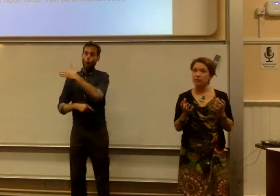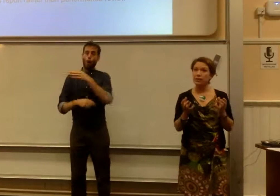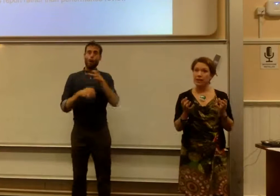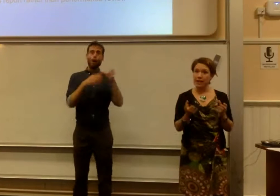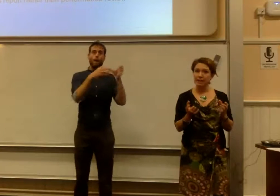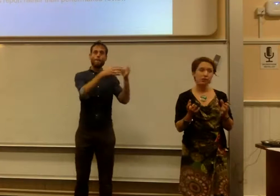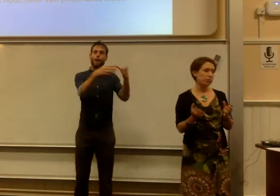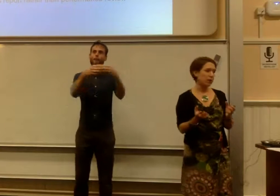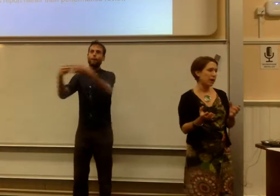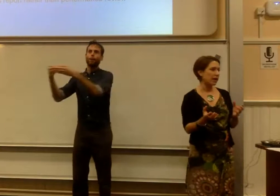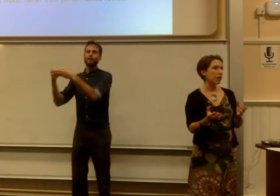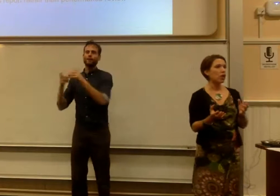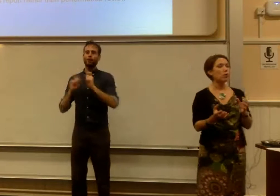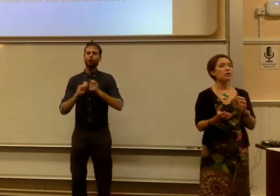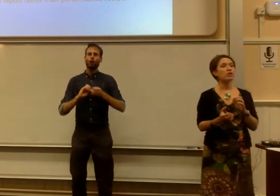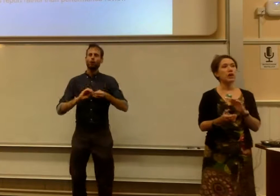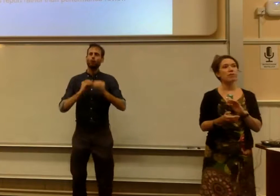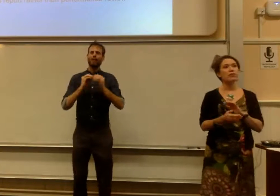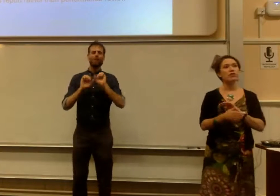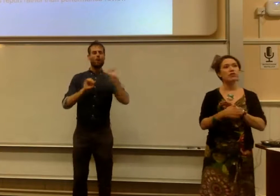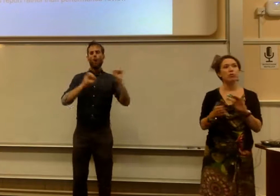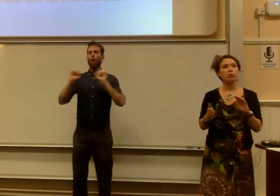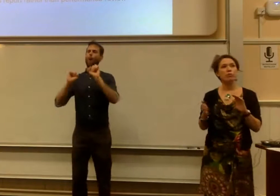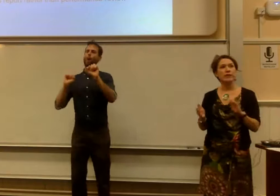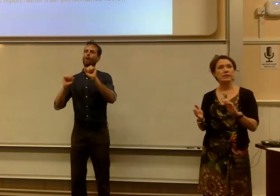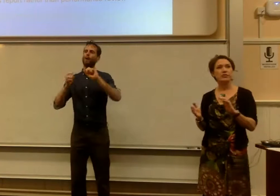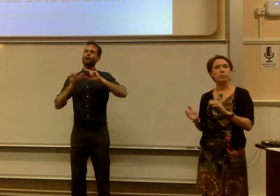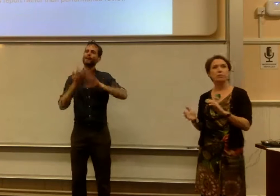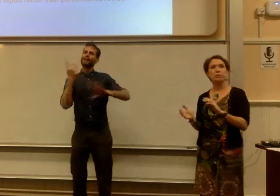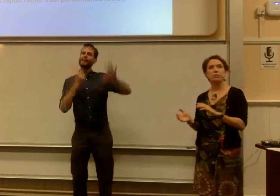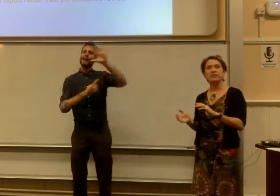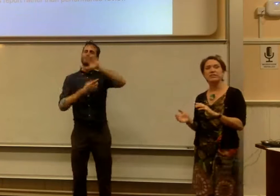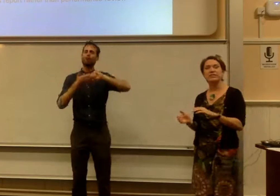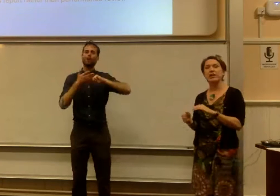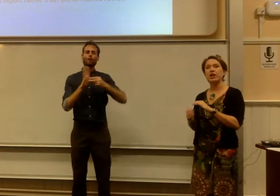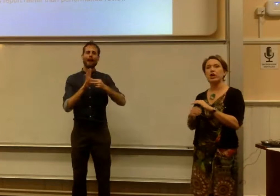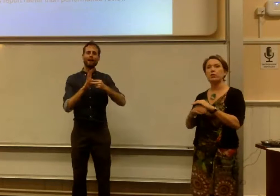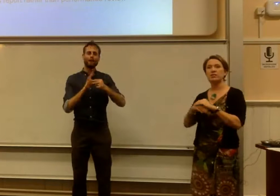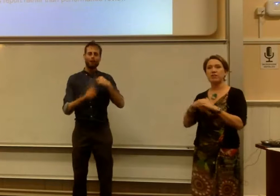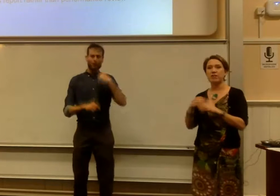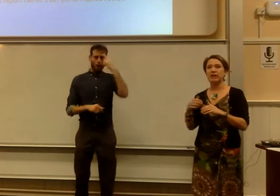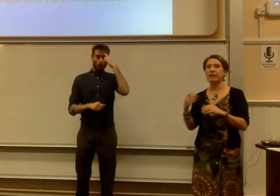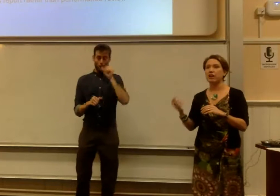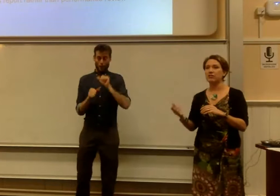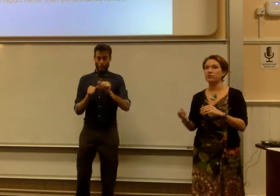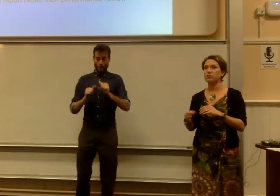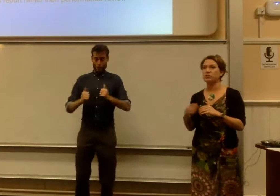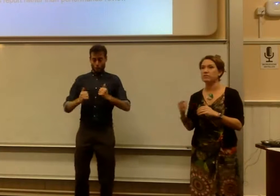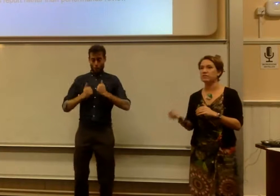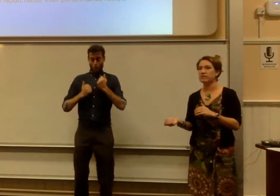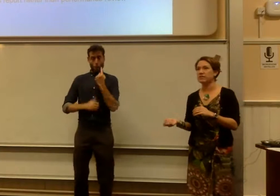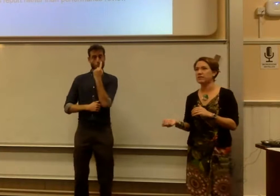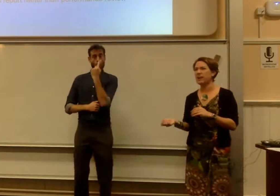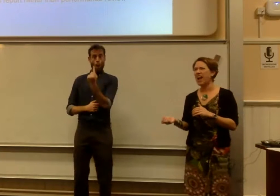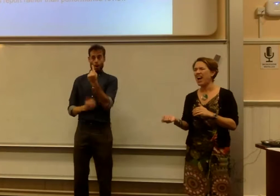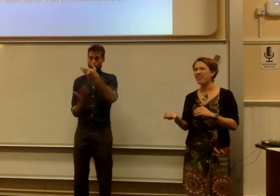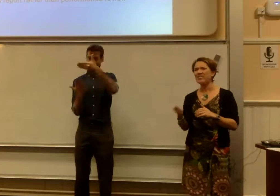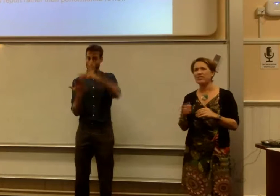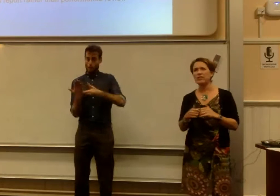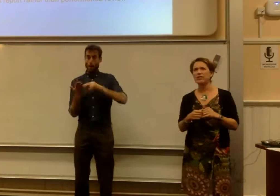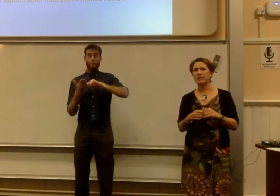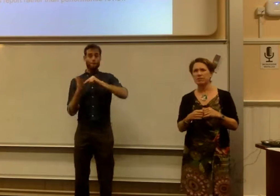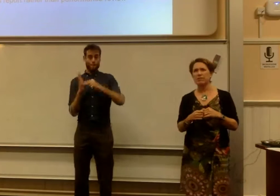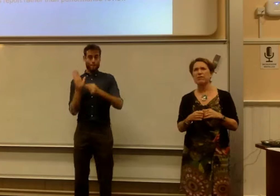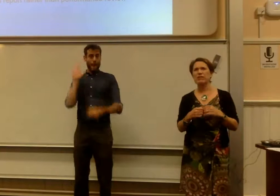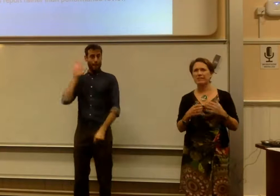have a single national plan which covered all national public bodies who were directly answerable to ministers. And